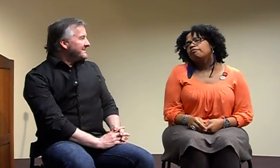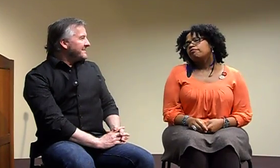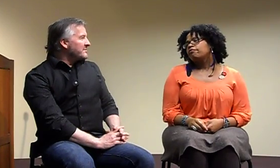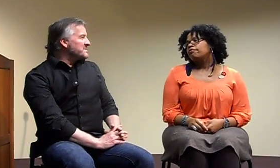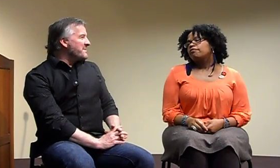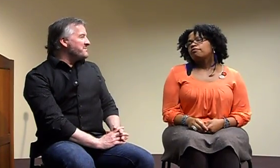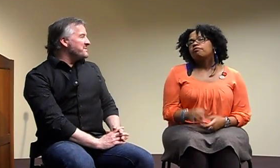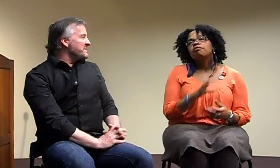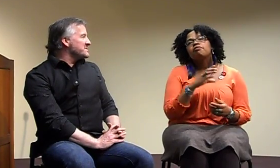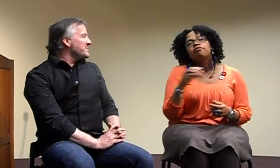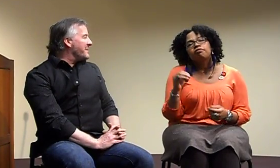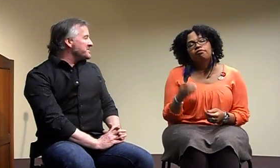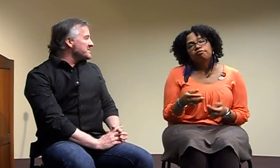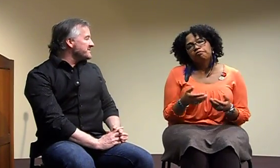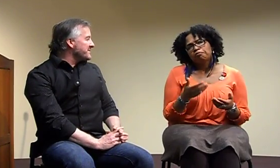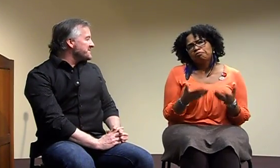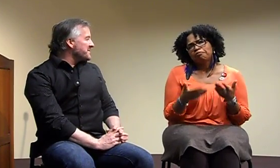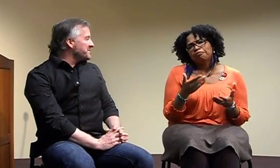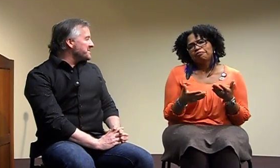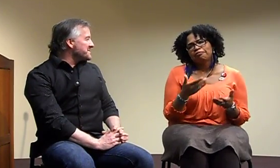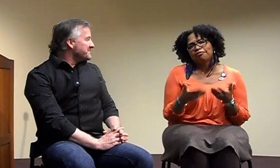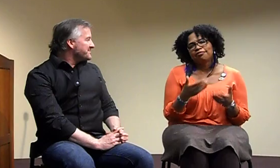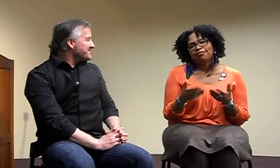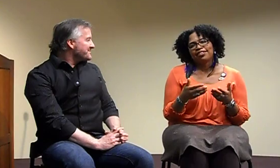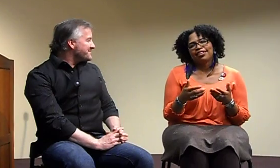and was maybe a bit too imaginative for his own good.